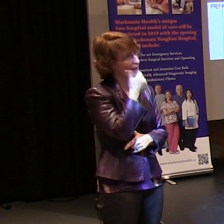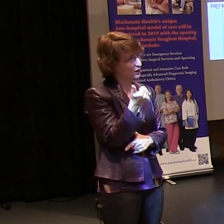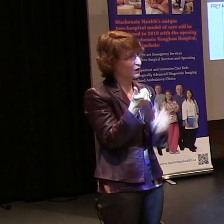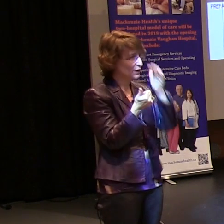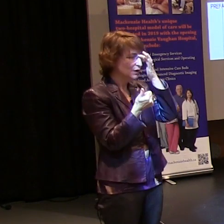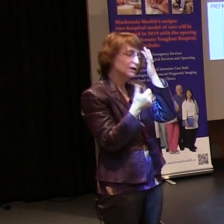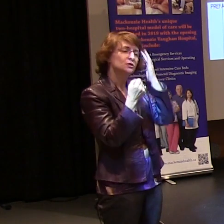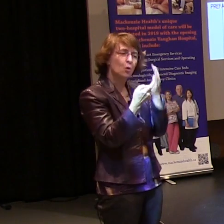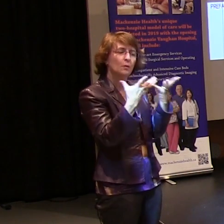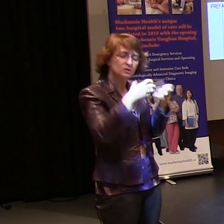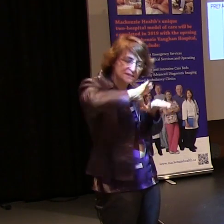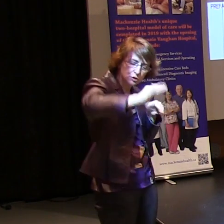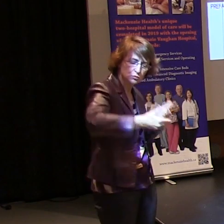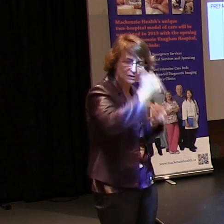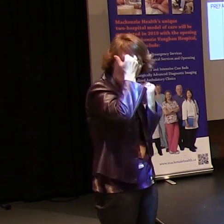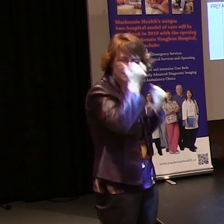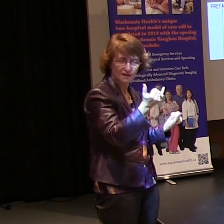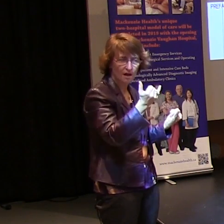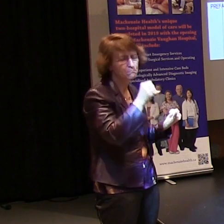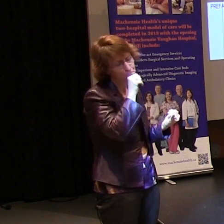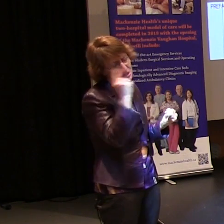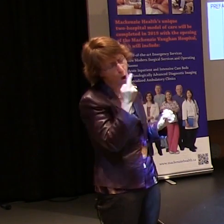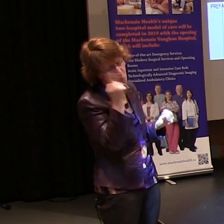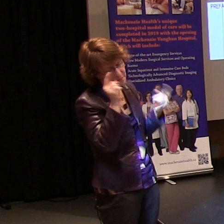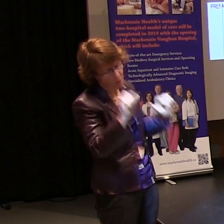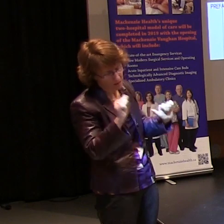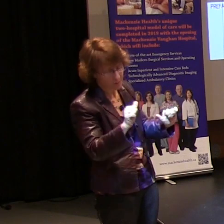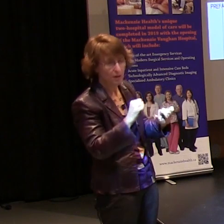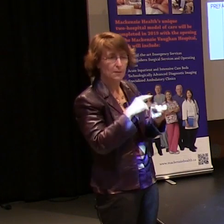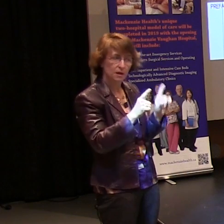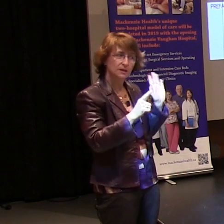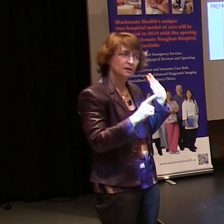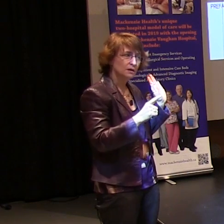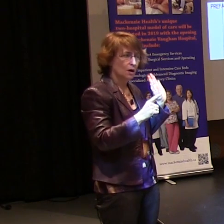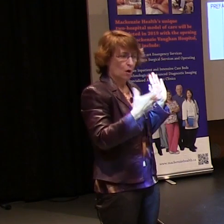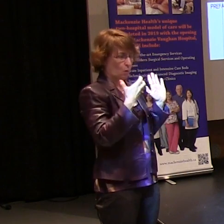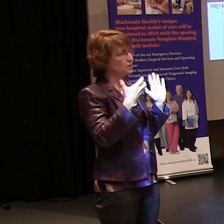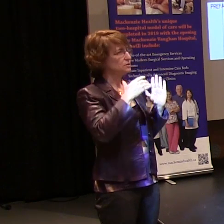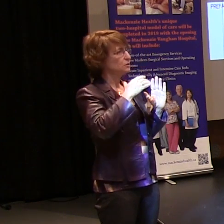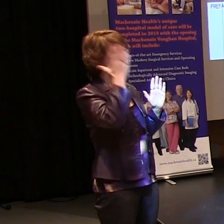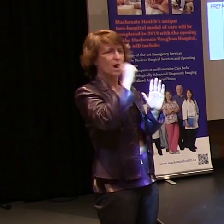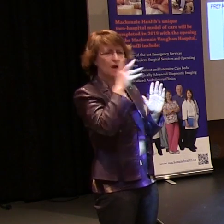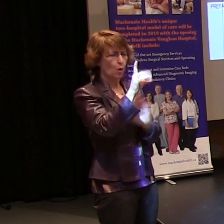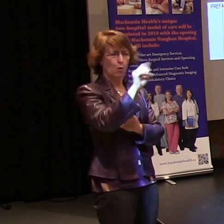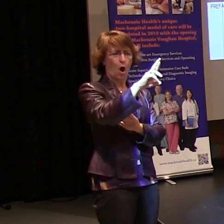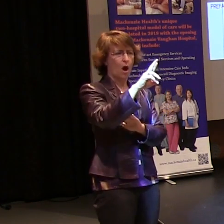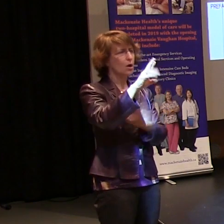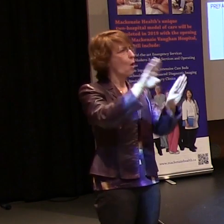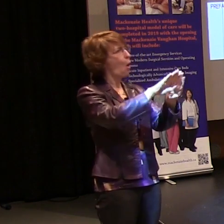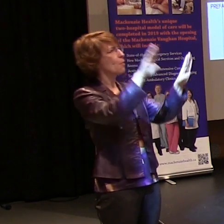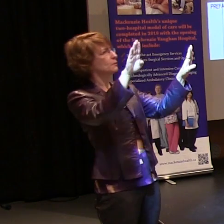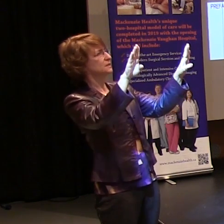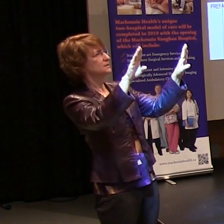we want to introduce the idea that not always it's possible from any other regulation, why the OR cannot open itself to